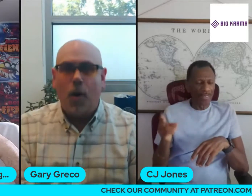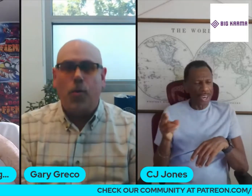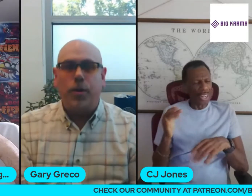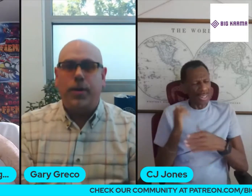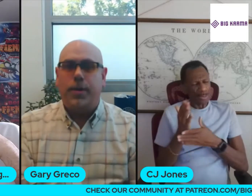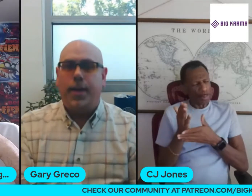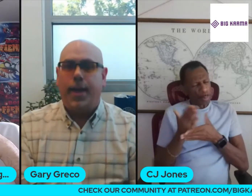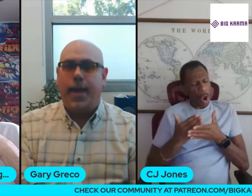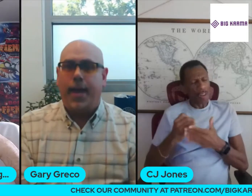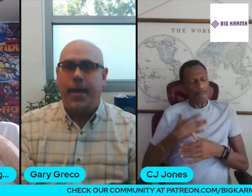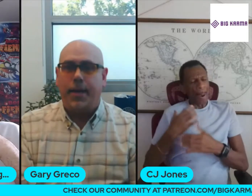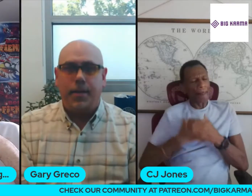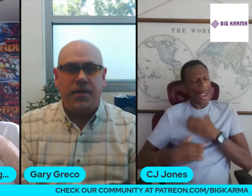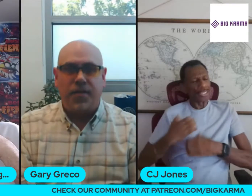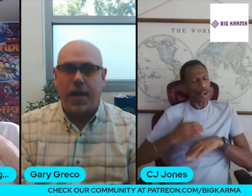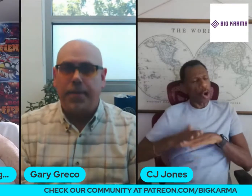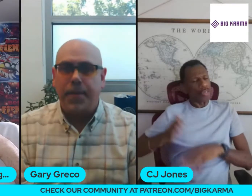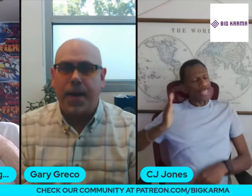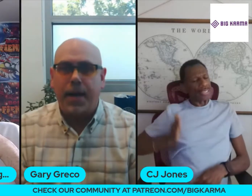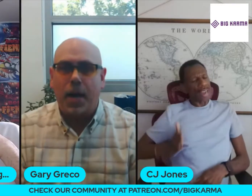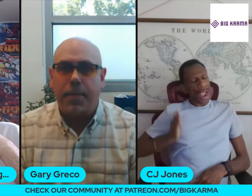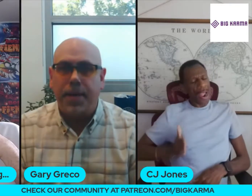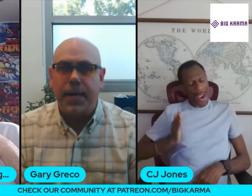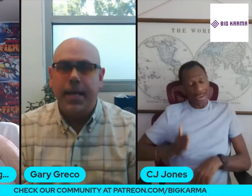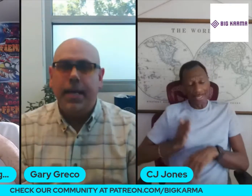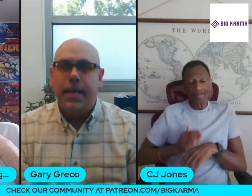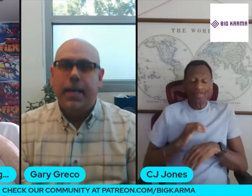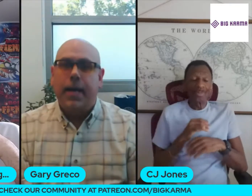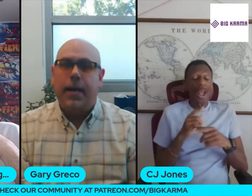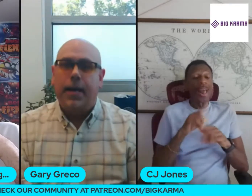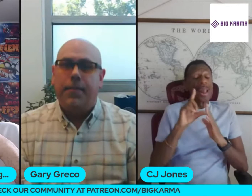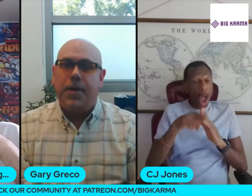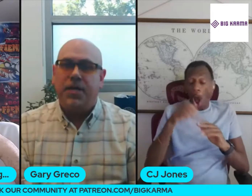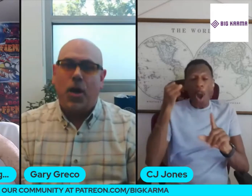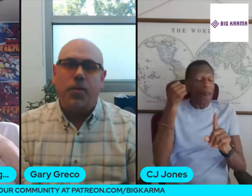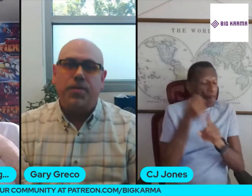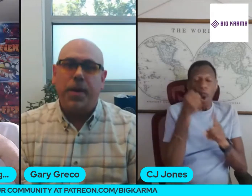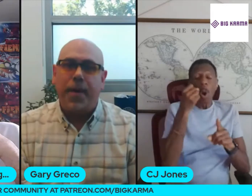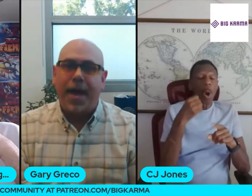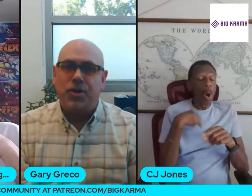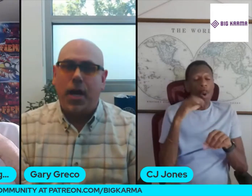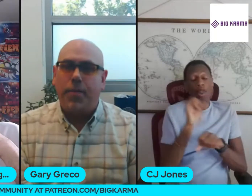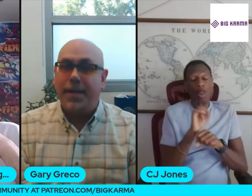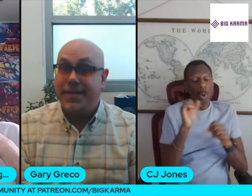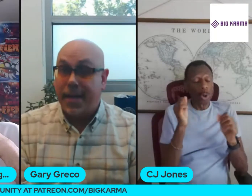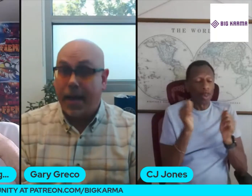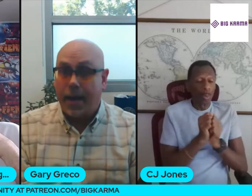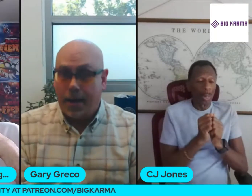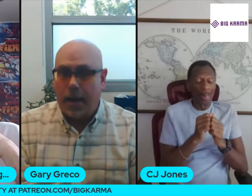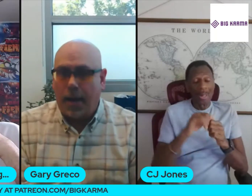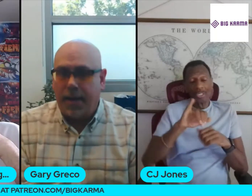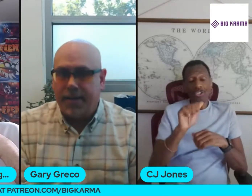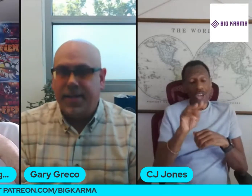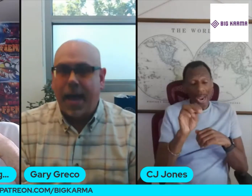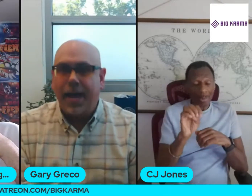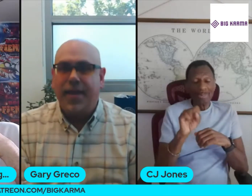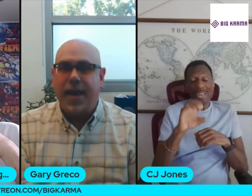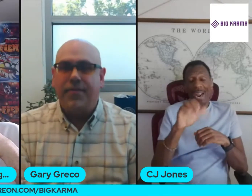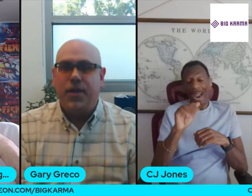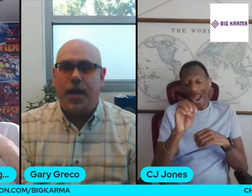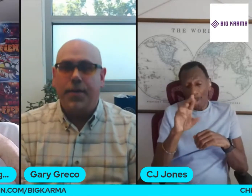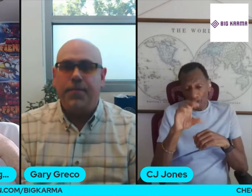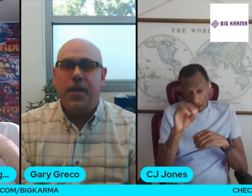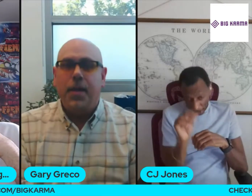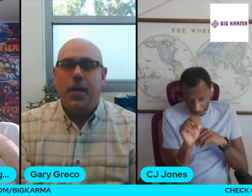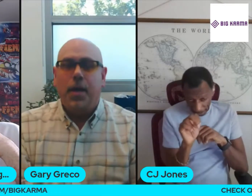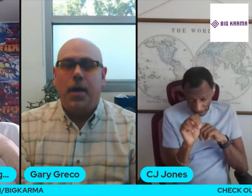moving forward and developing my company. It's always been a passion on on the side that